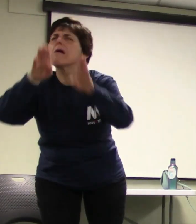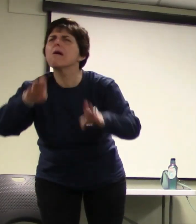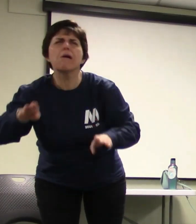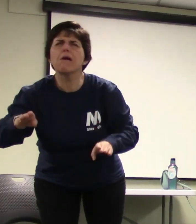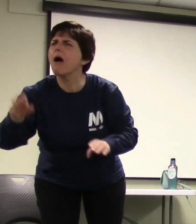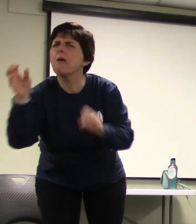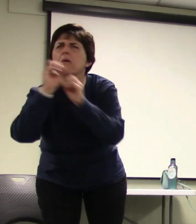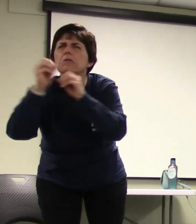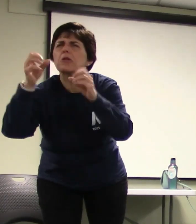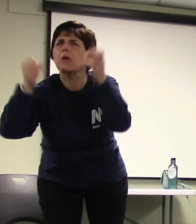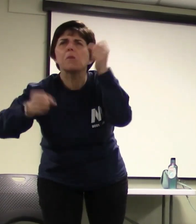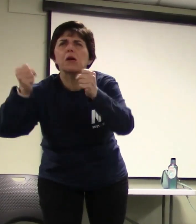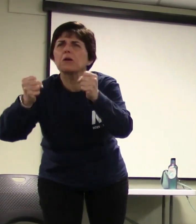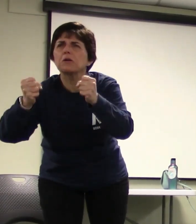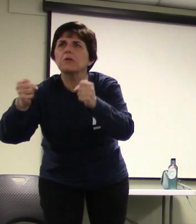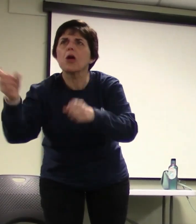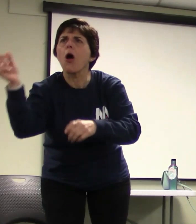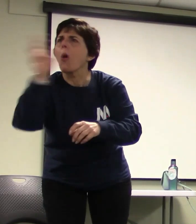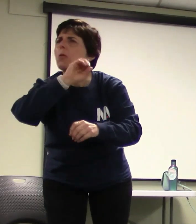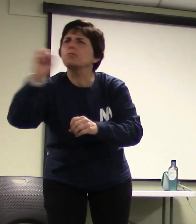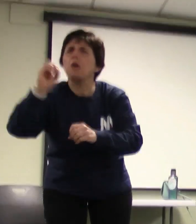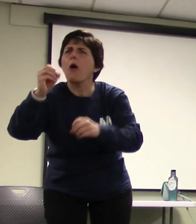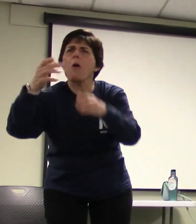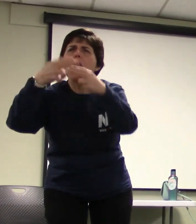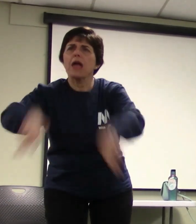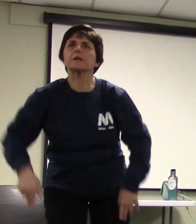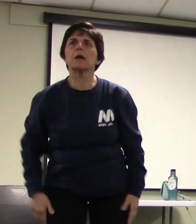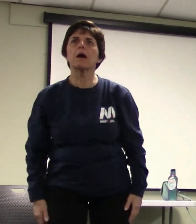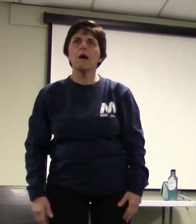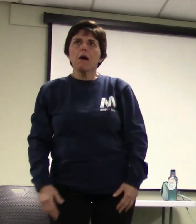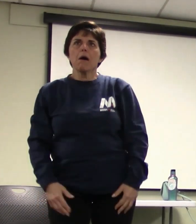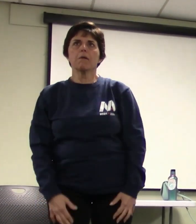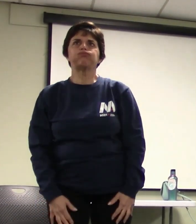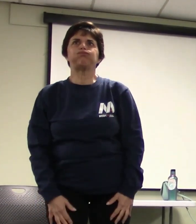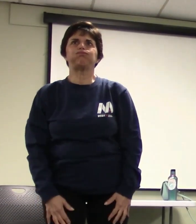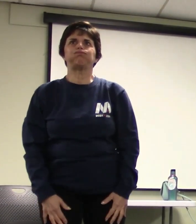Closed. No milk, no eggs.